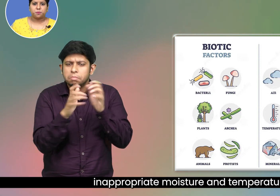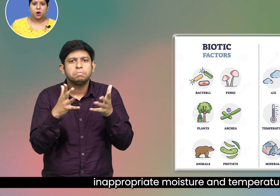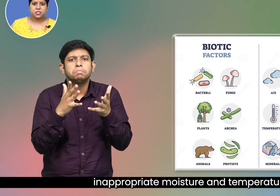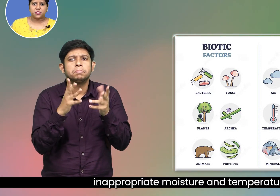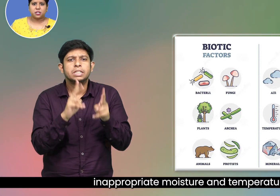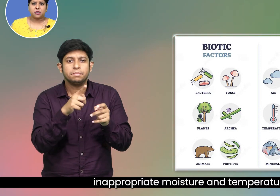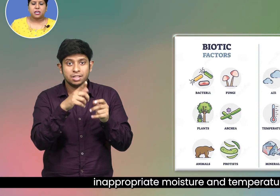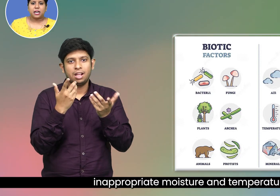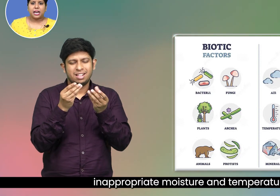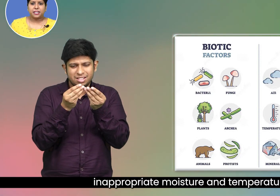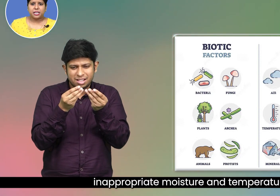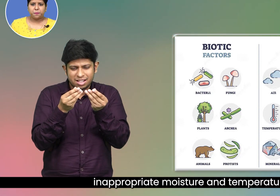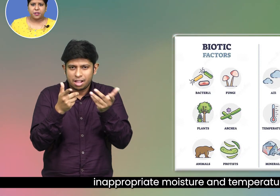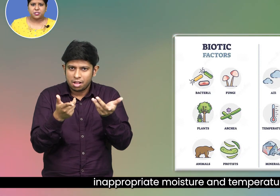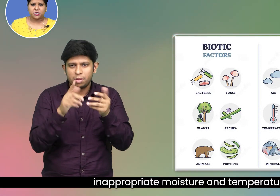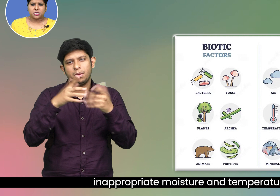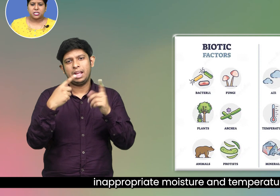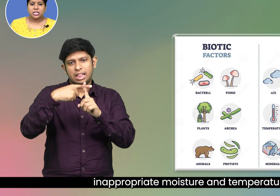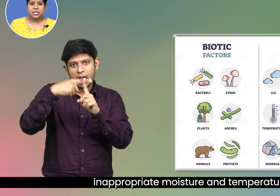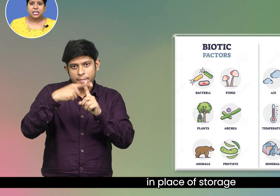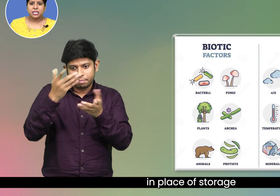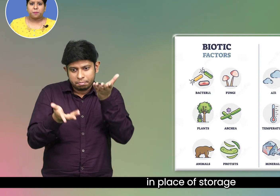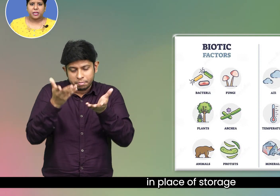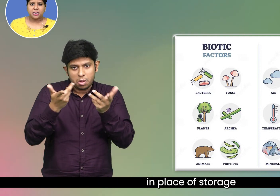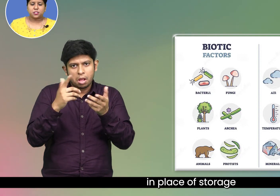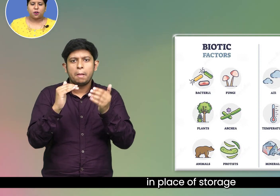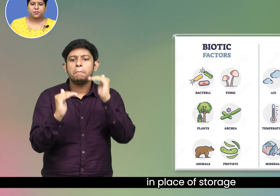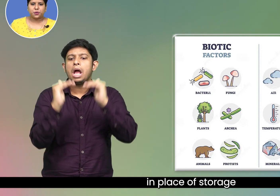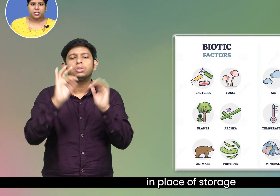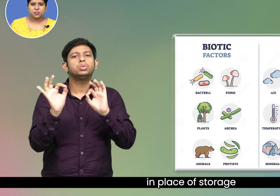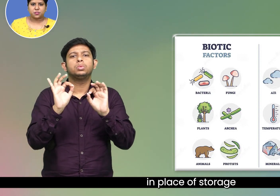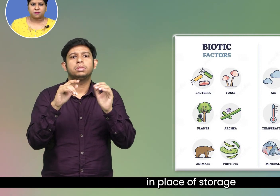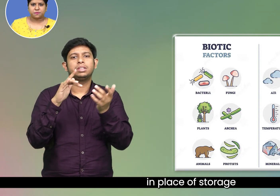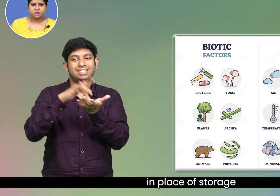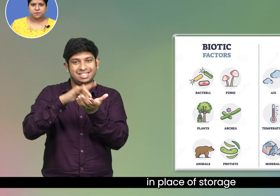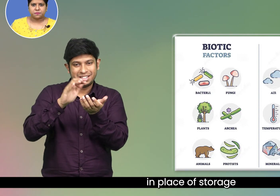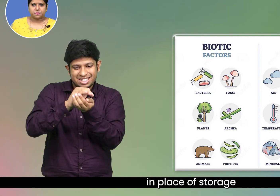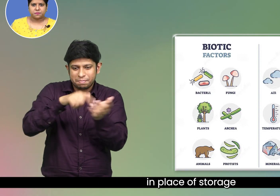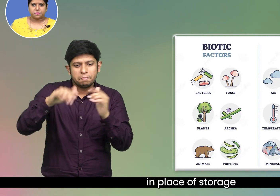inappropriate moisture and temperature in a place of storage.